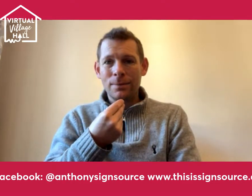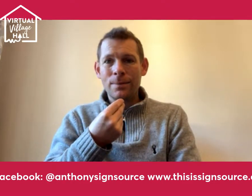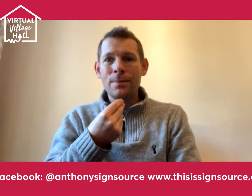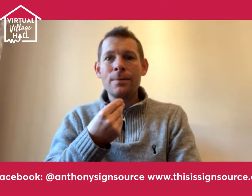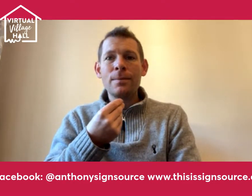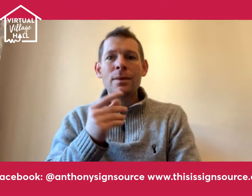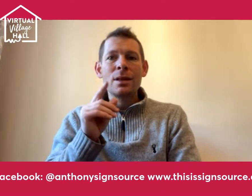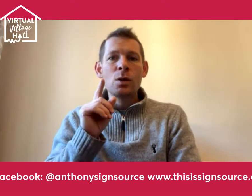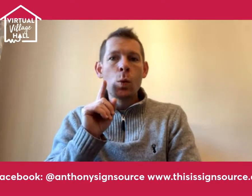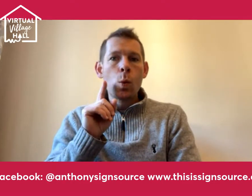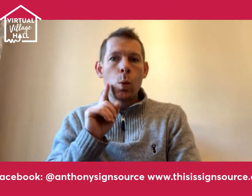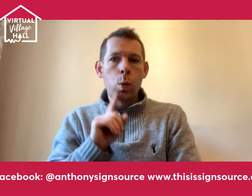Okay, so man,